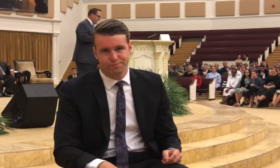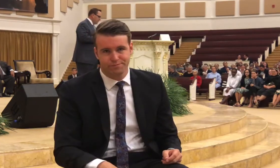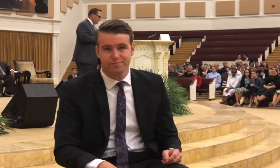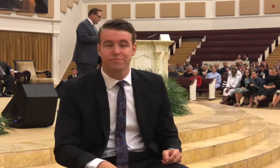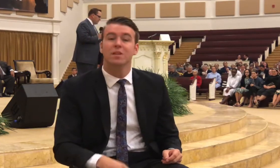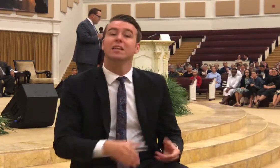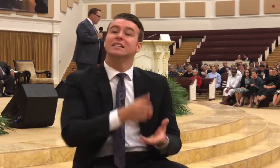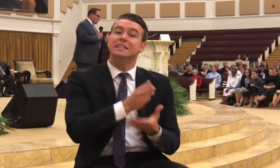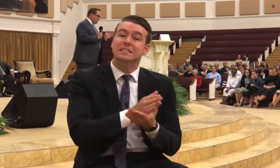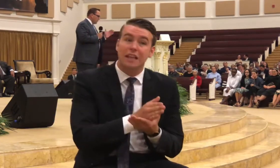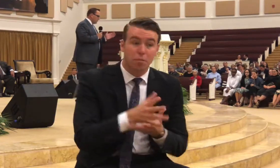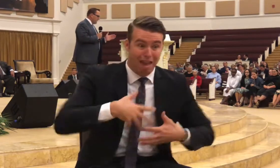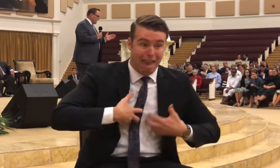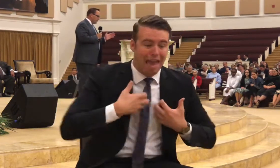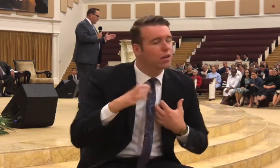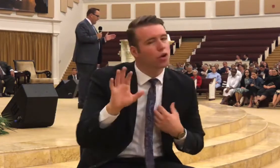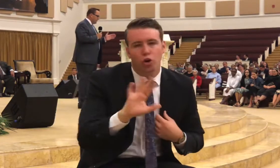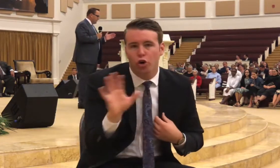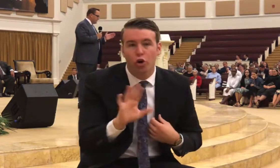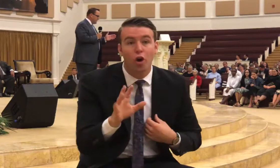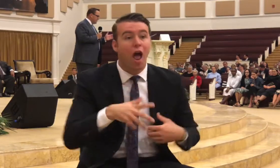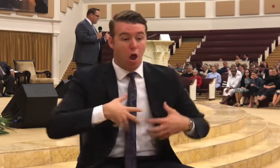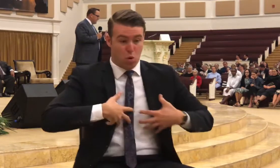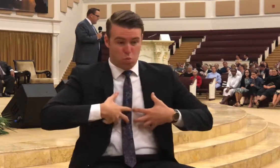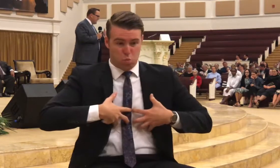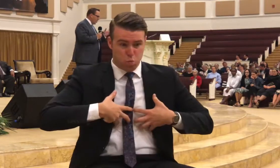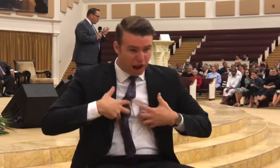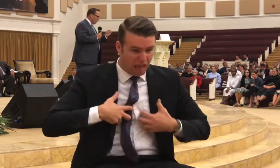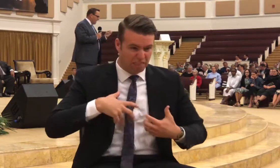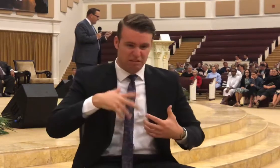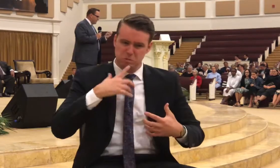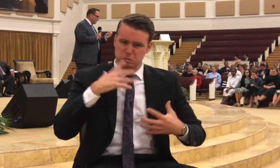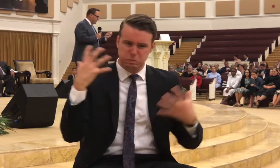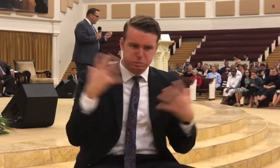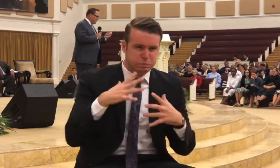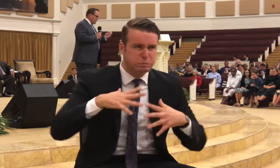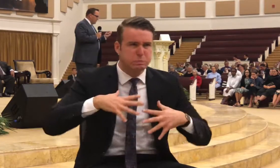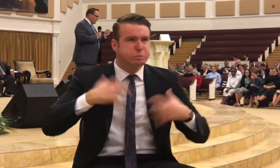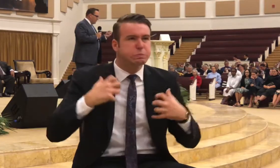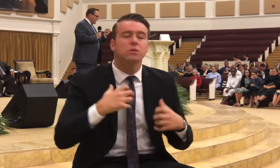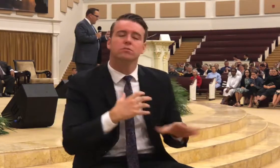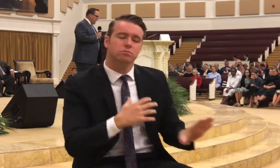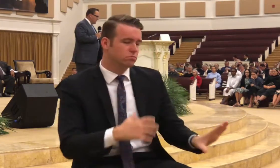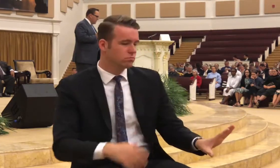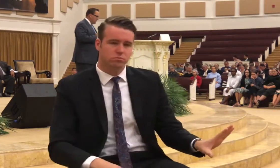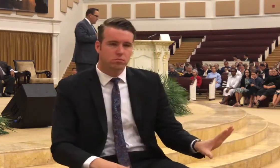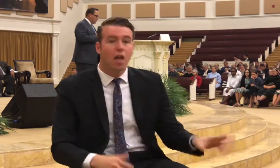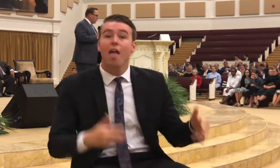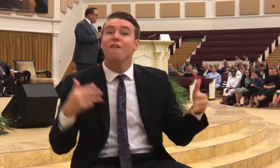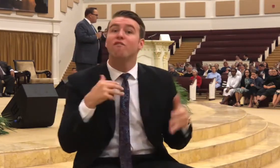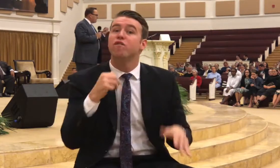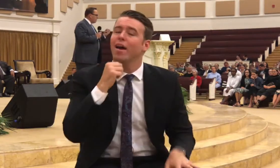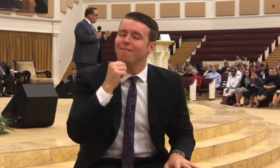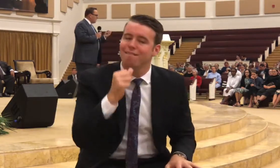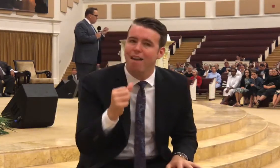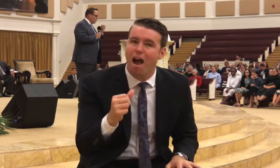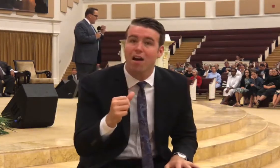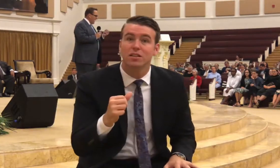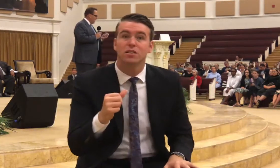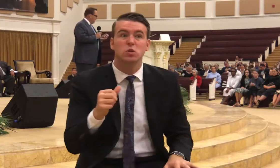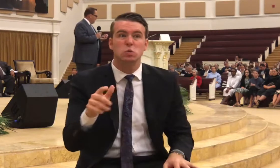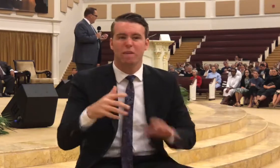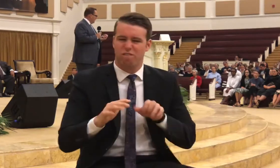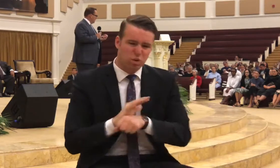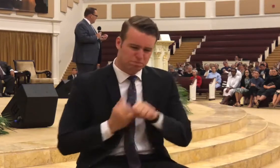Cease from anger. Forsake wrath. That means heat, the heat or rage. Fret not. Quit burning